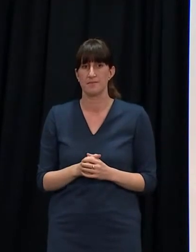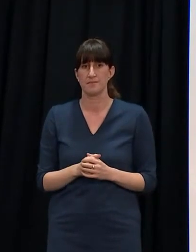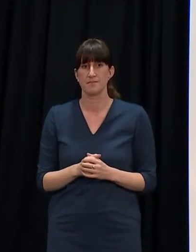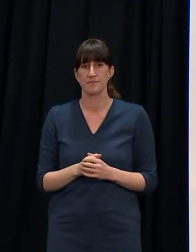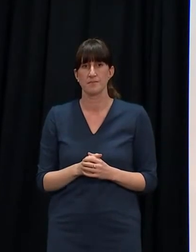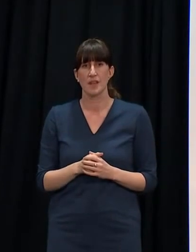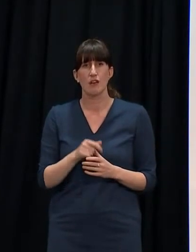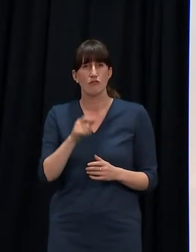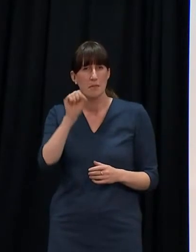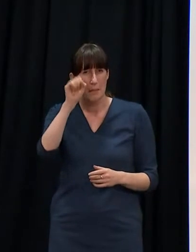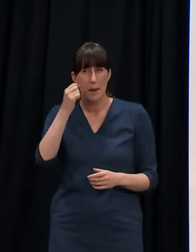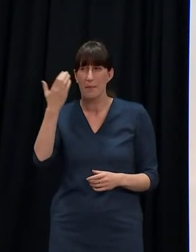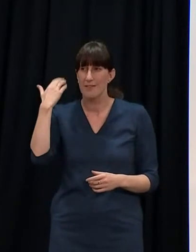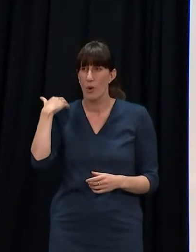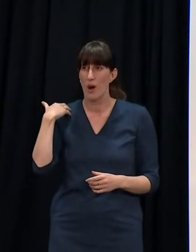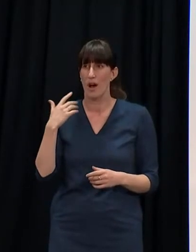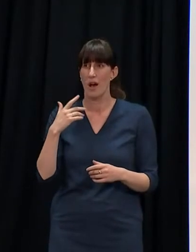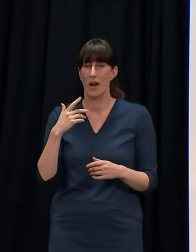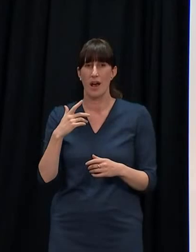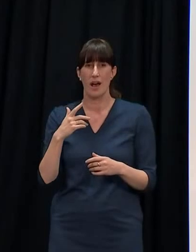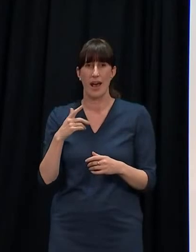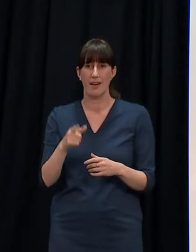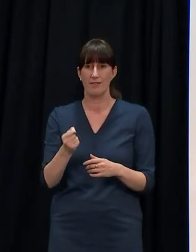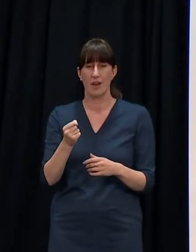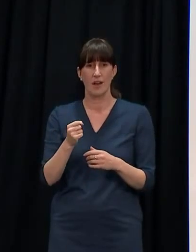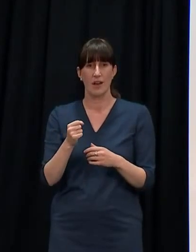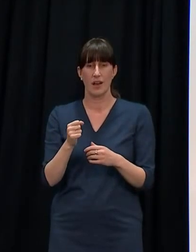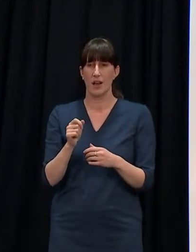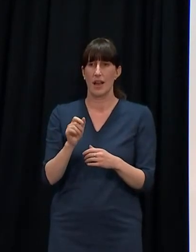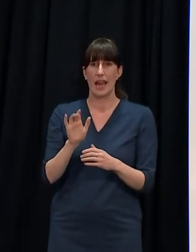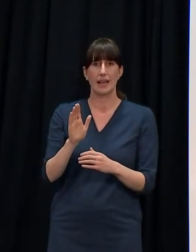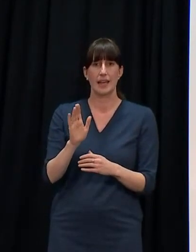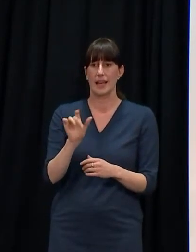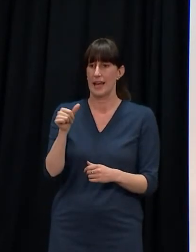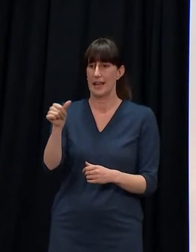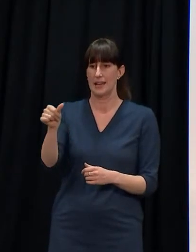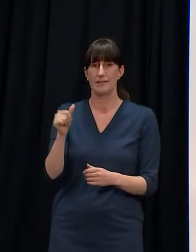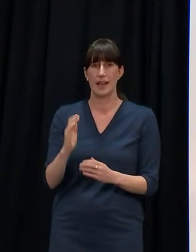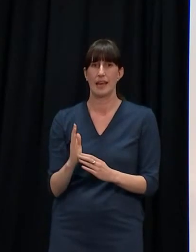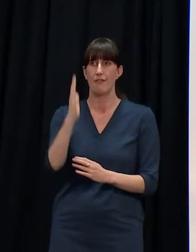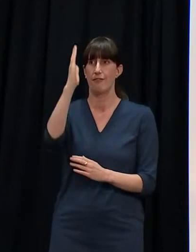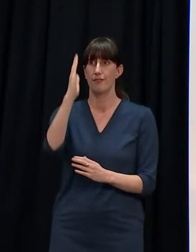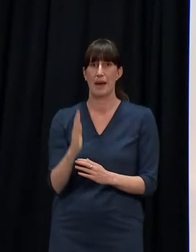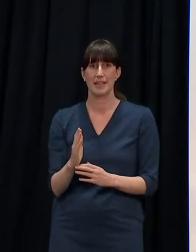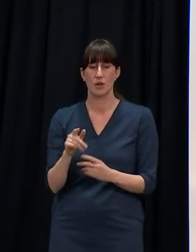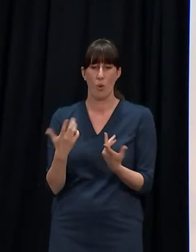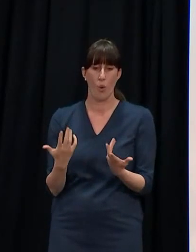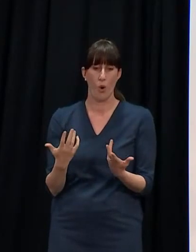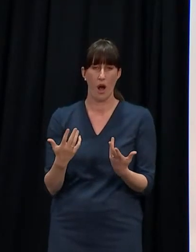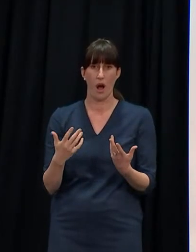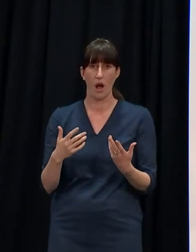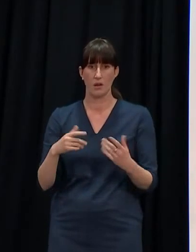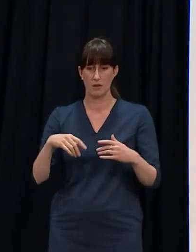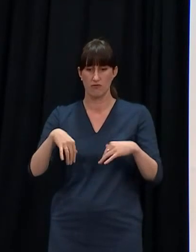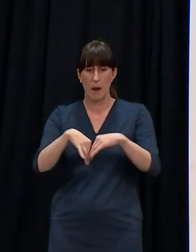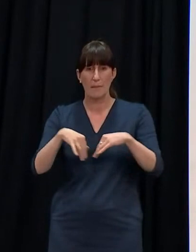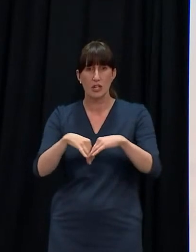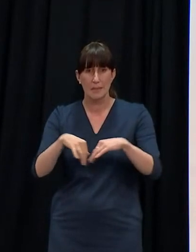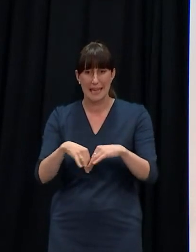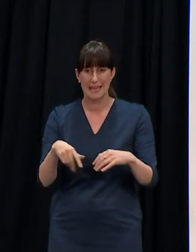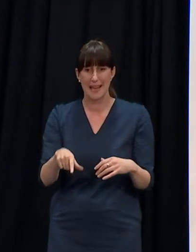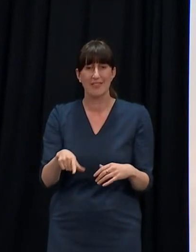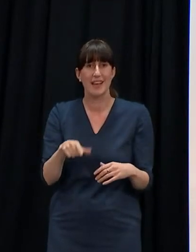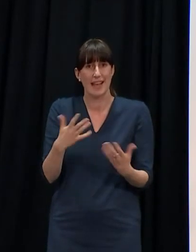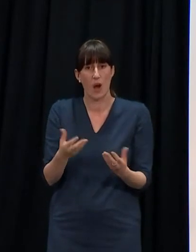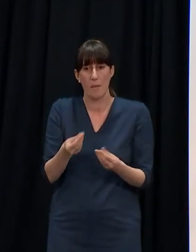conversations about the lift button, the wheelie bin, and a variety of other things, we were never able in those circumstances to determine exactly what had happened, but we were